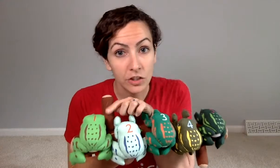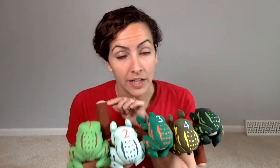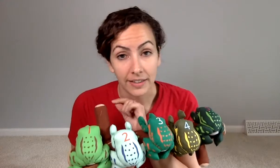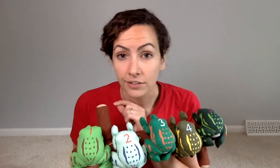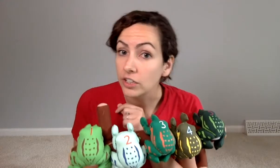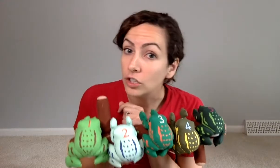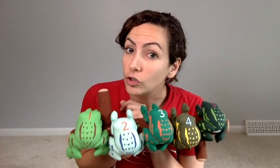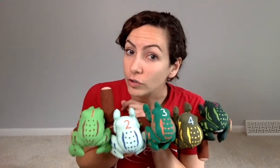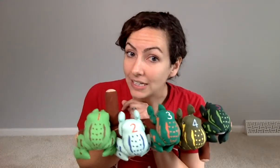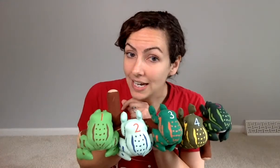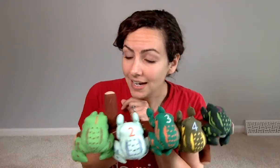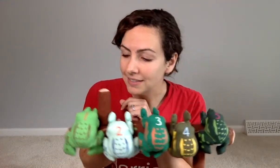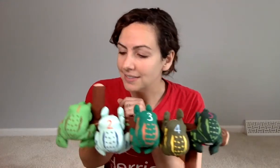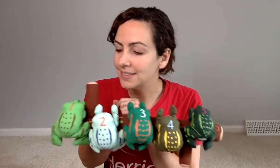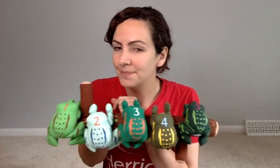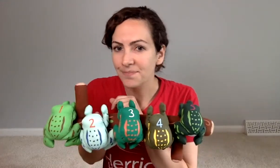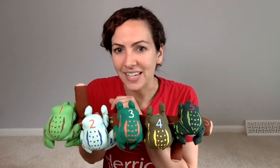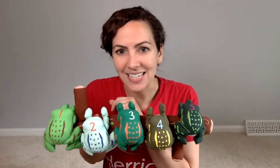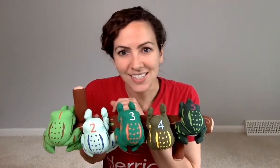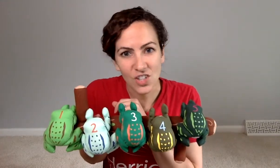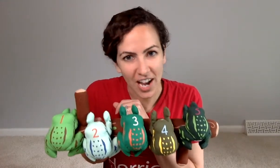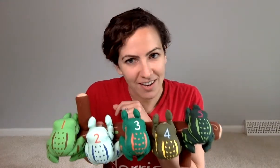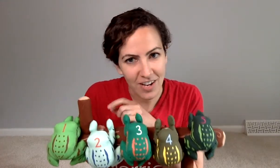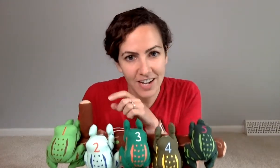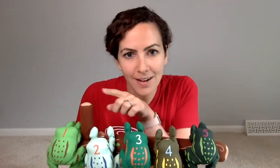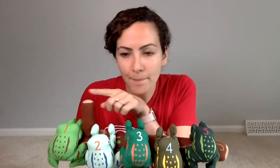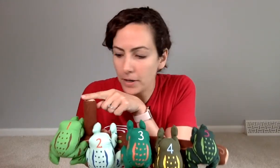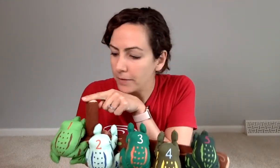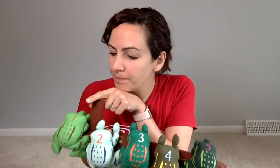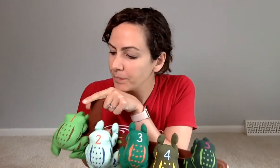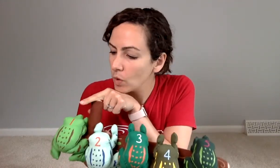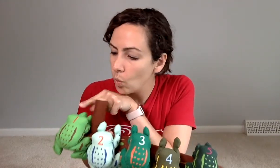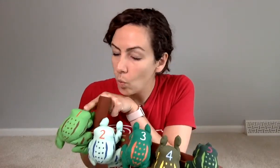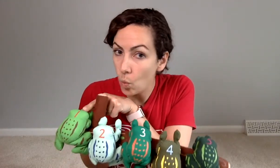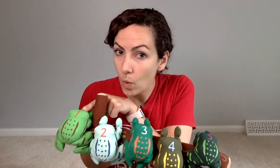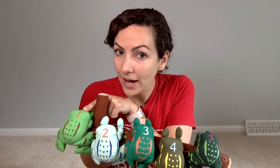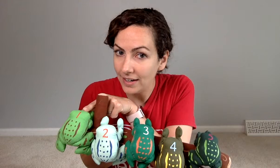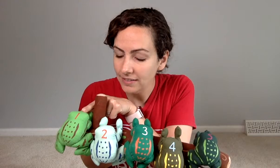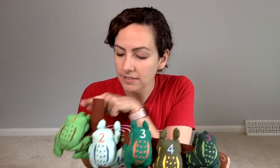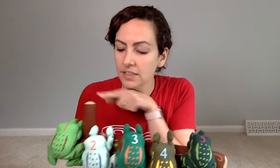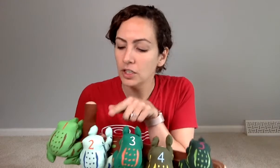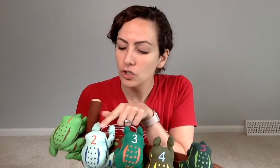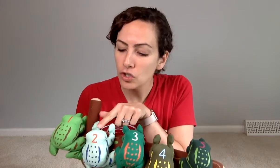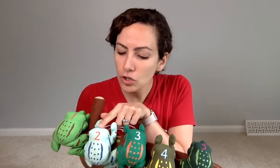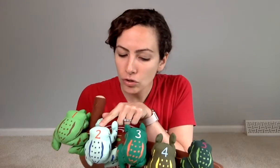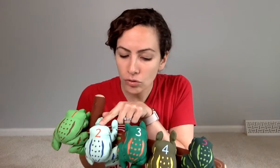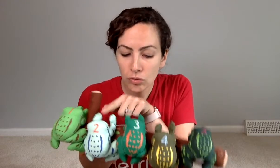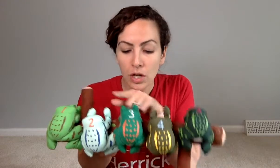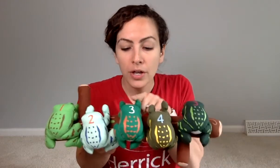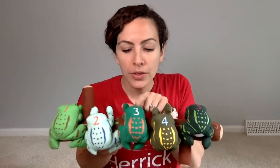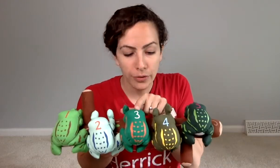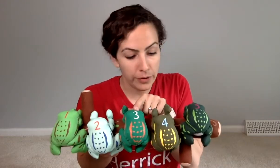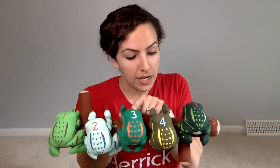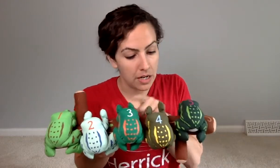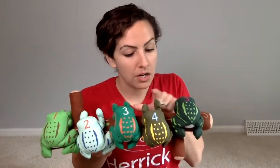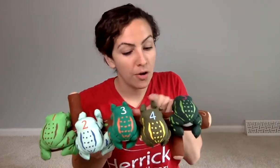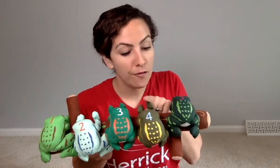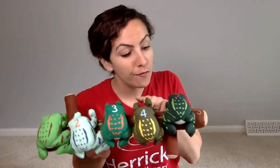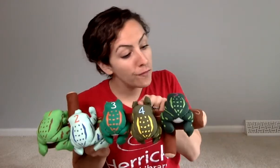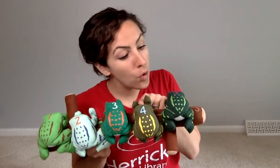on their little green heads. They each have a number. 1, 2, 3,